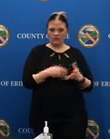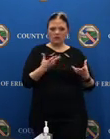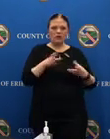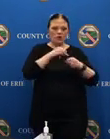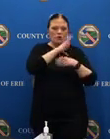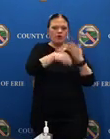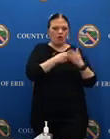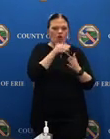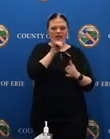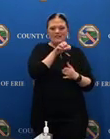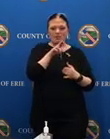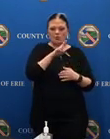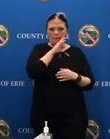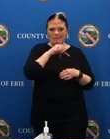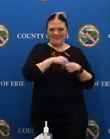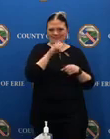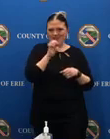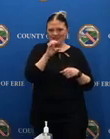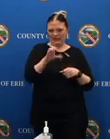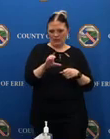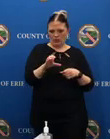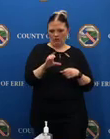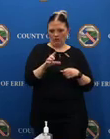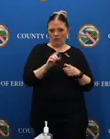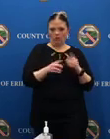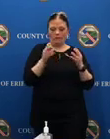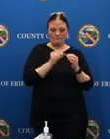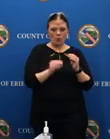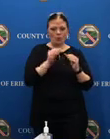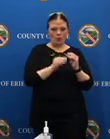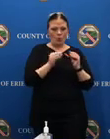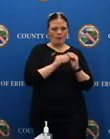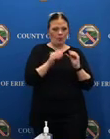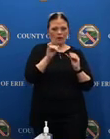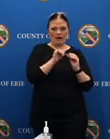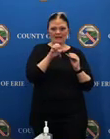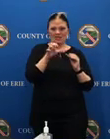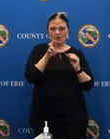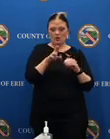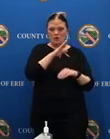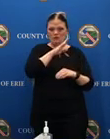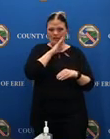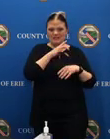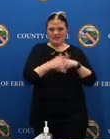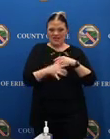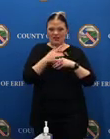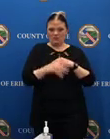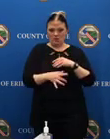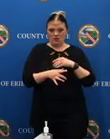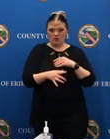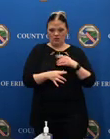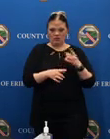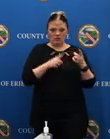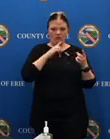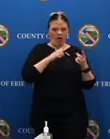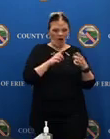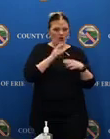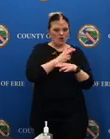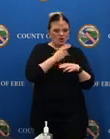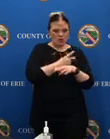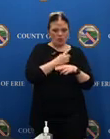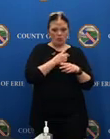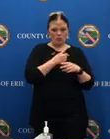beds in Erie County. But more and more of these ICU beds that are available are being used